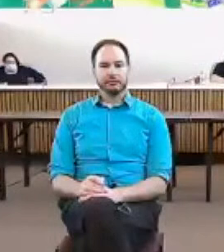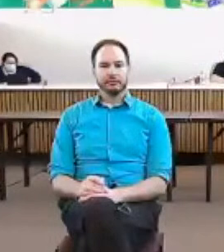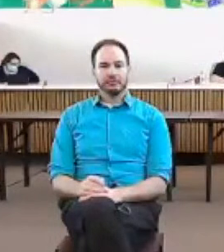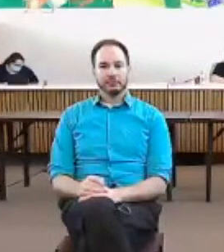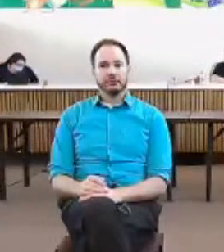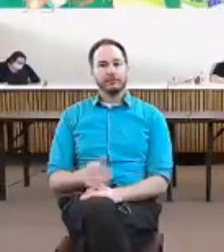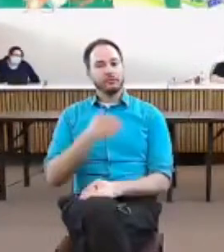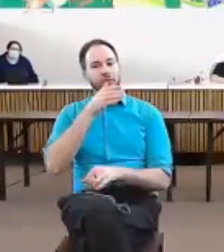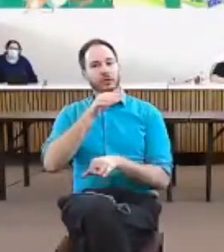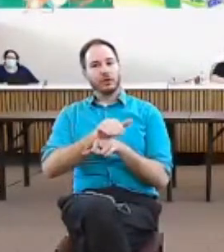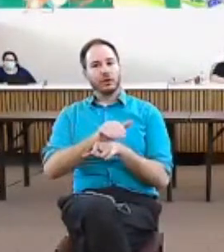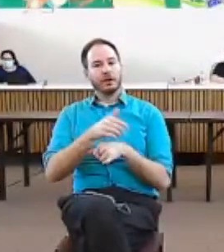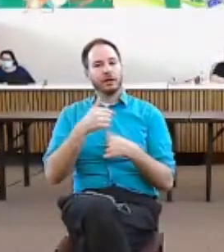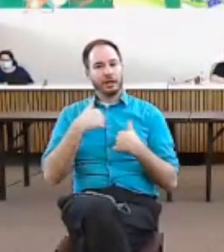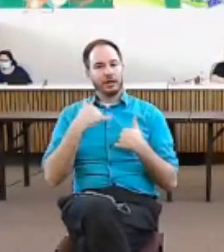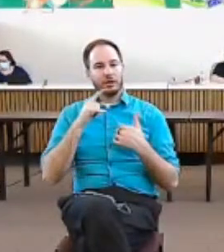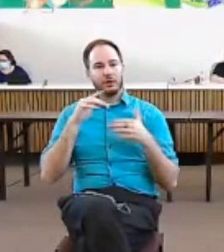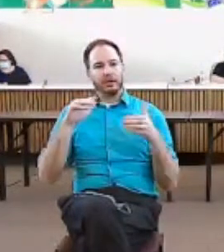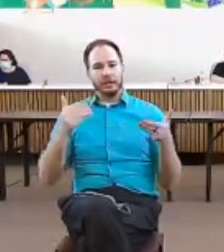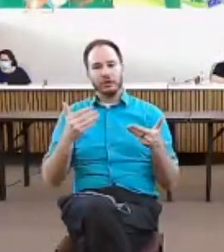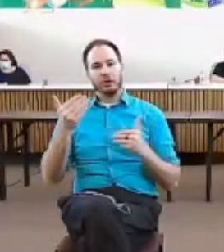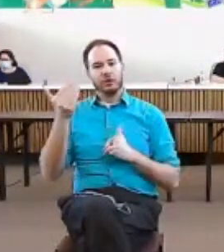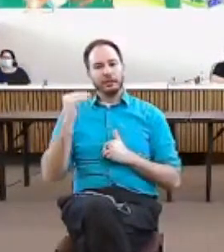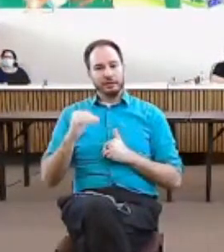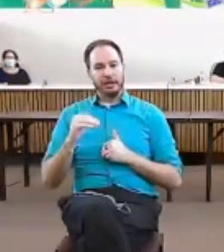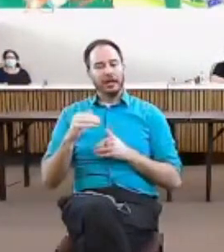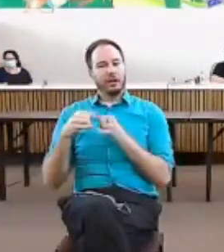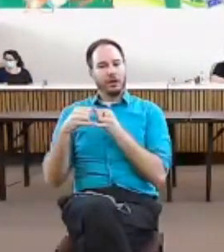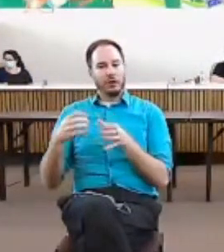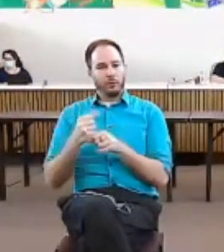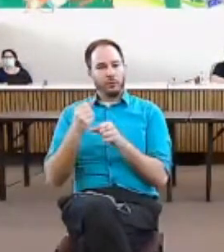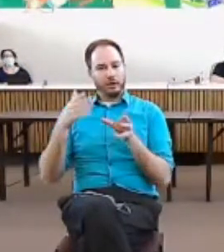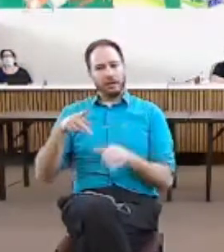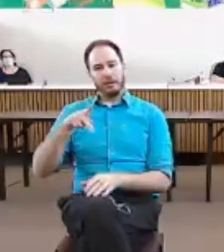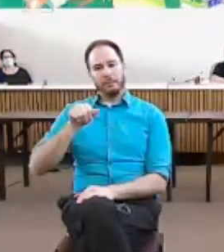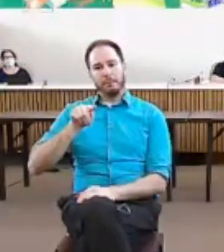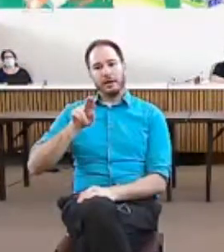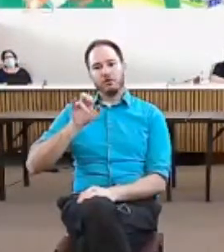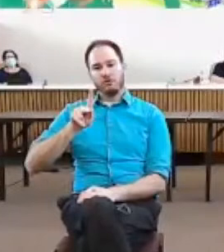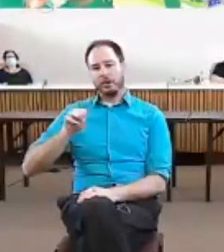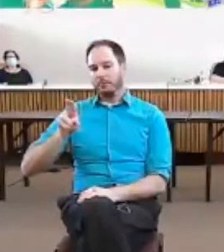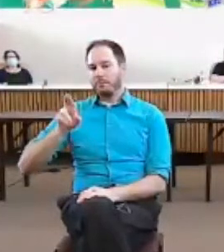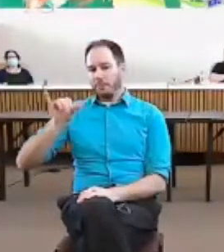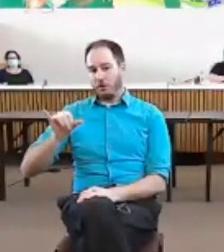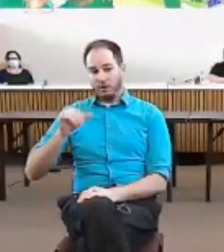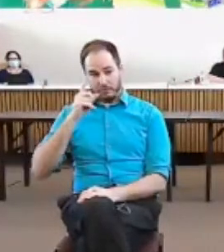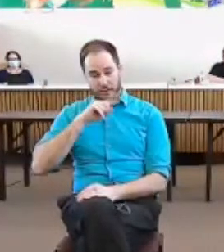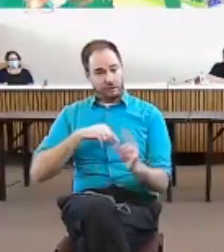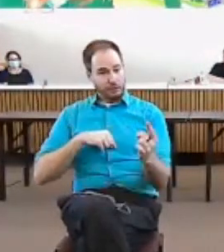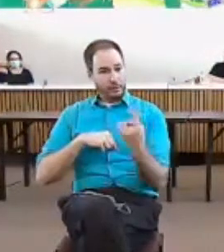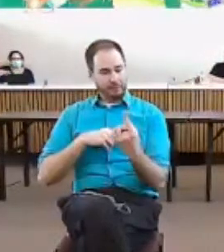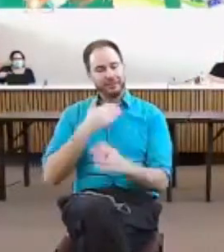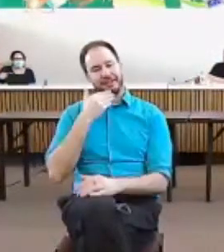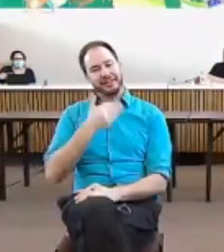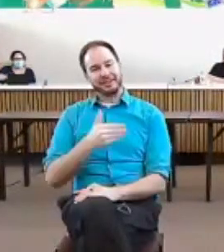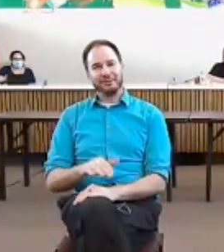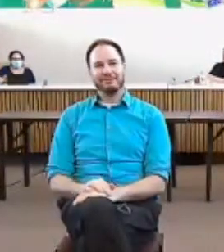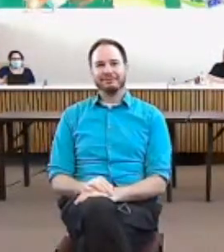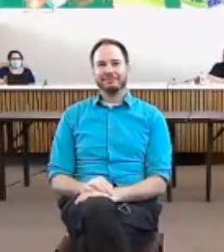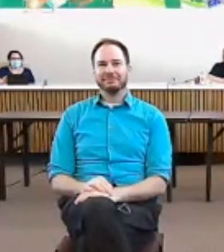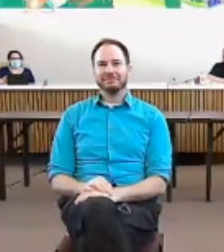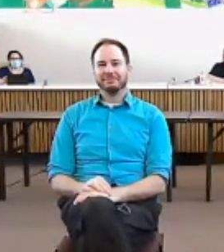Good evening. I have the honor of introducing our next scholarship winner, Patrick Murray. Patrick, can you join me? Thank